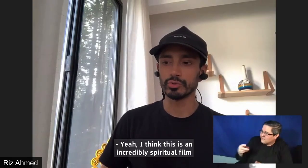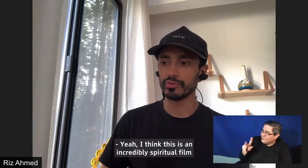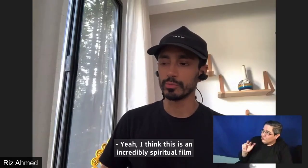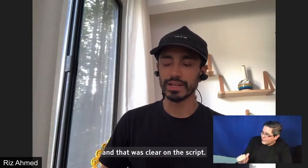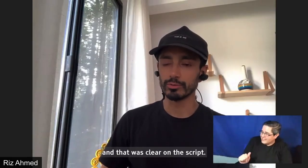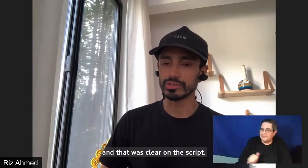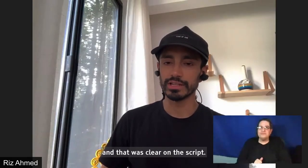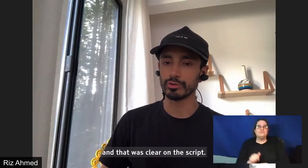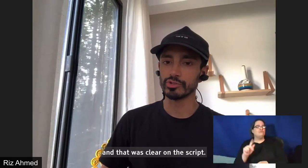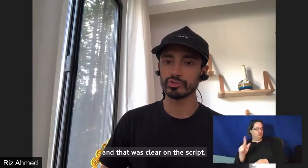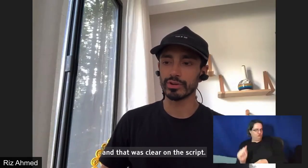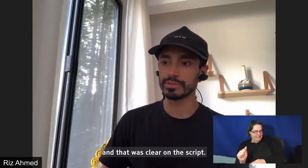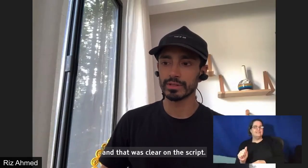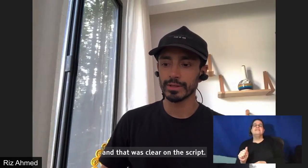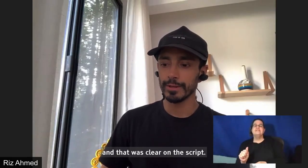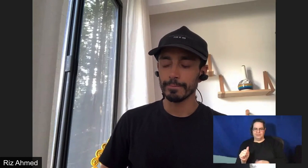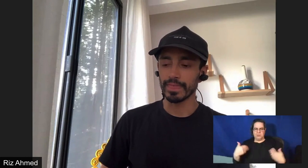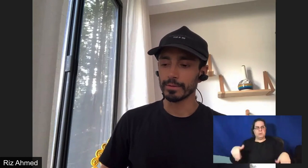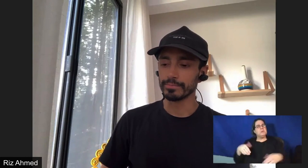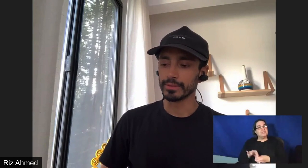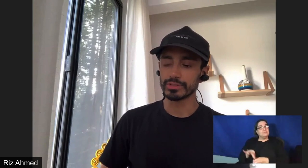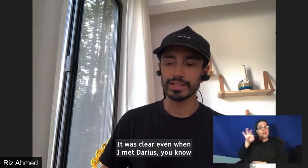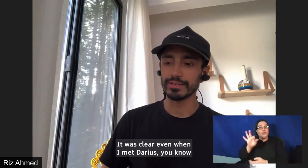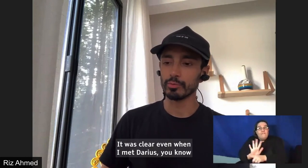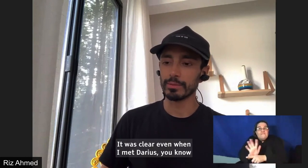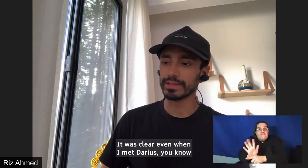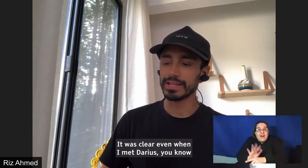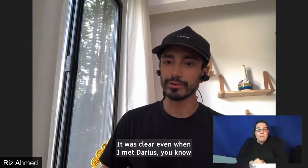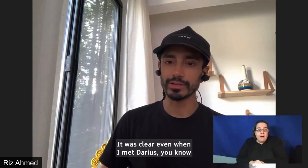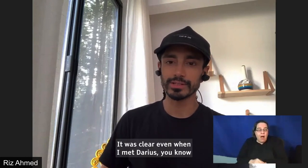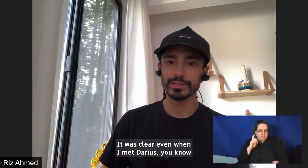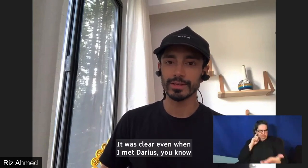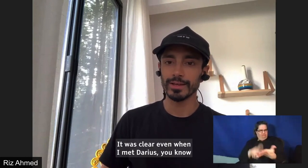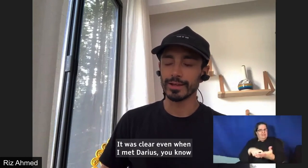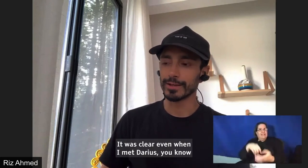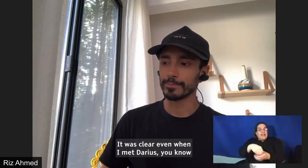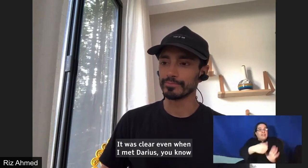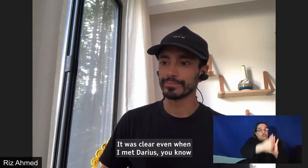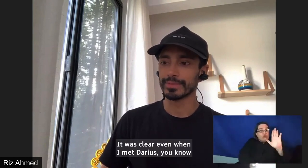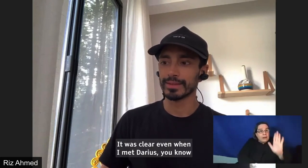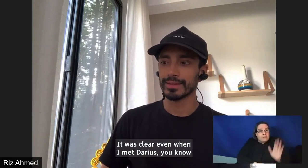incredibly spiritual film, and that was clear on the script. It was clear even when I met Darius,